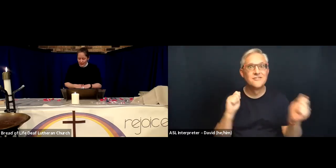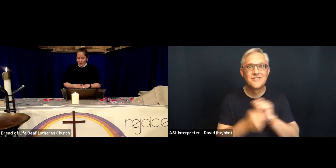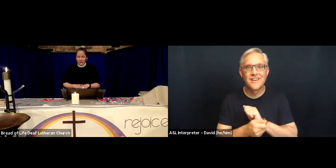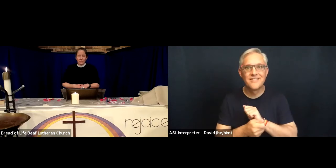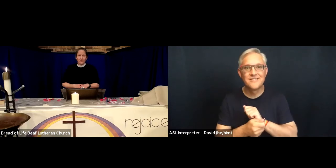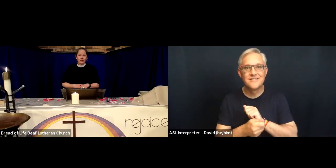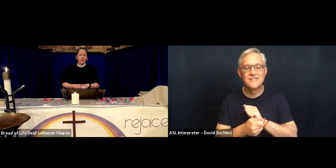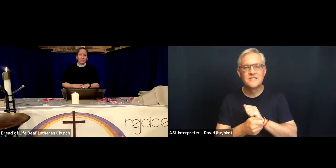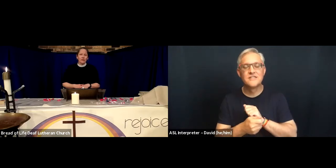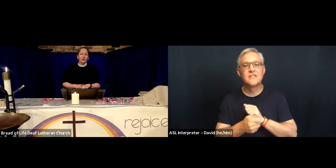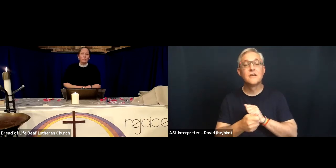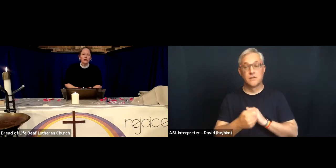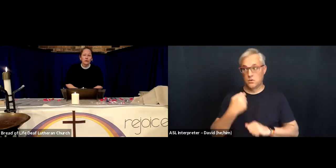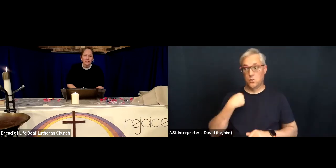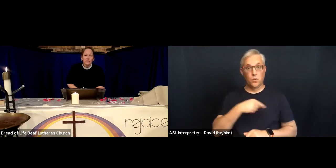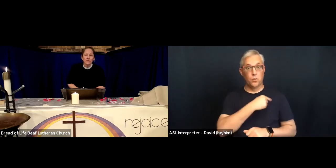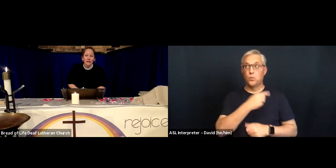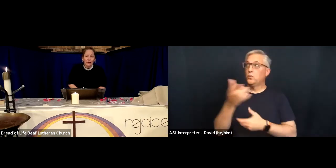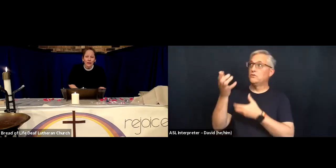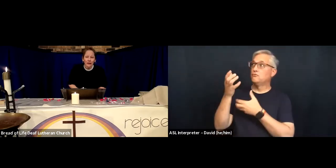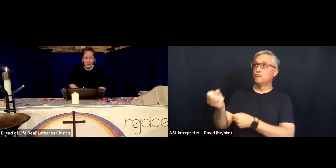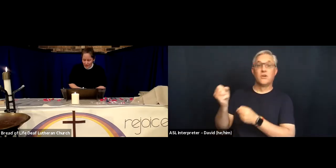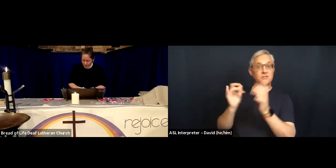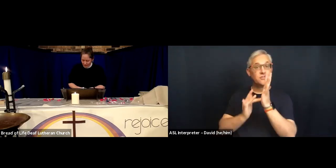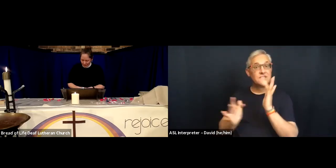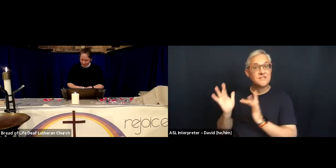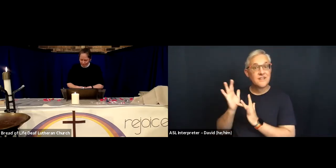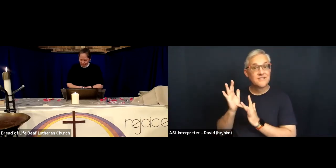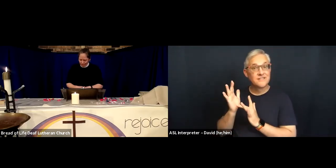Jesus, we trust God.